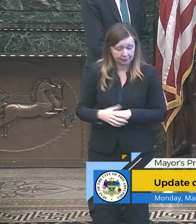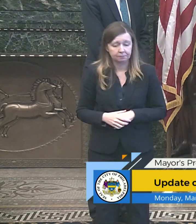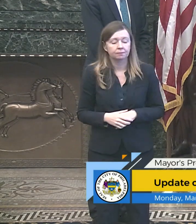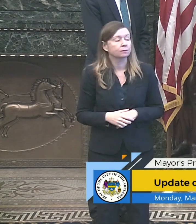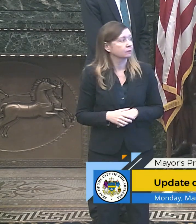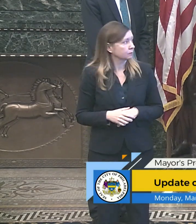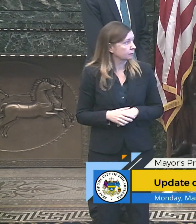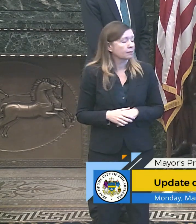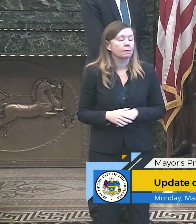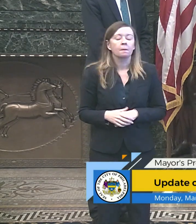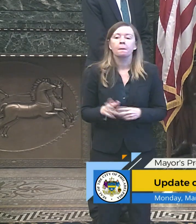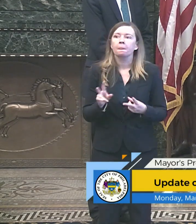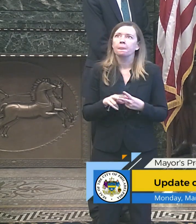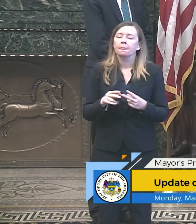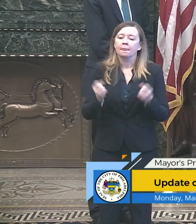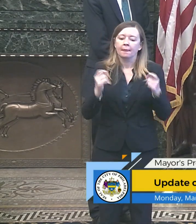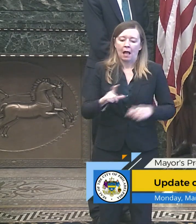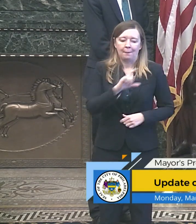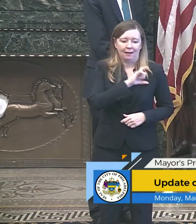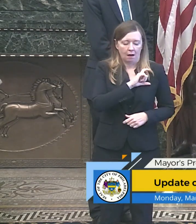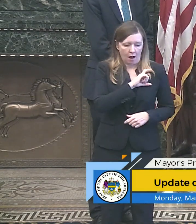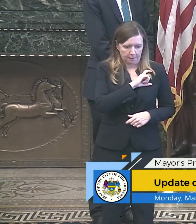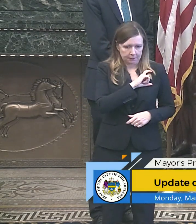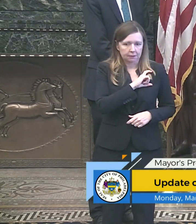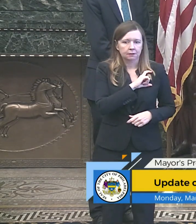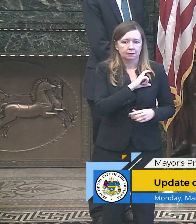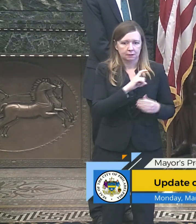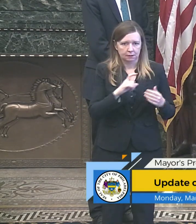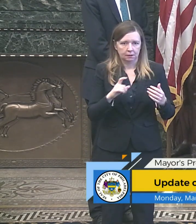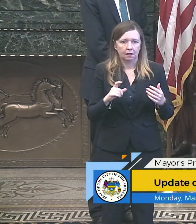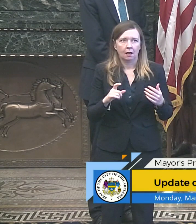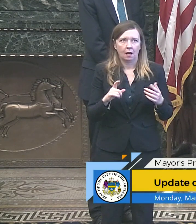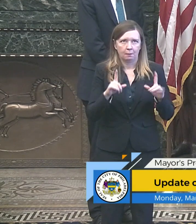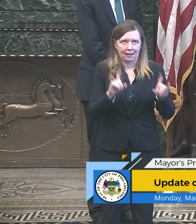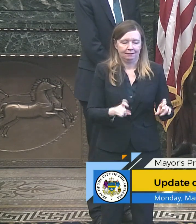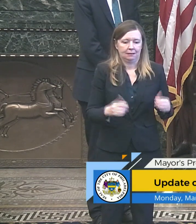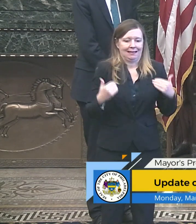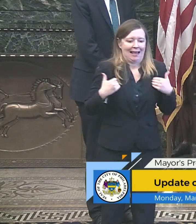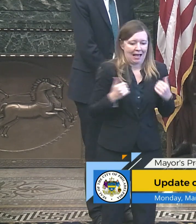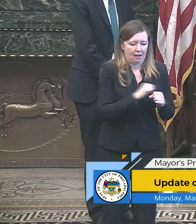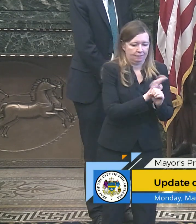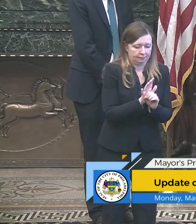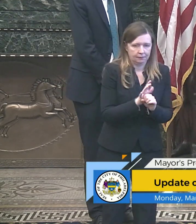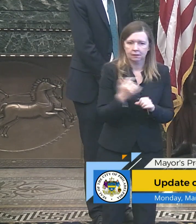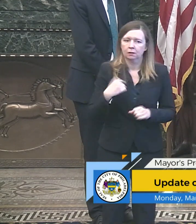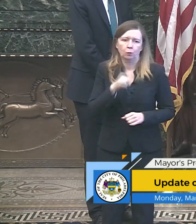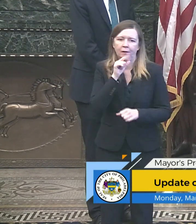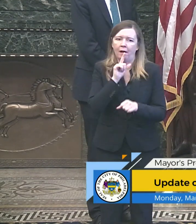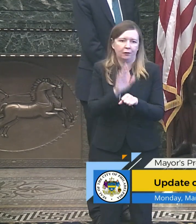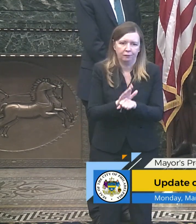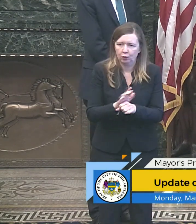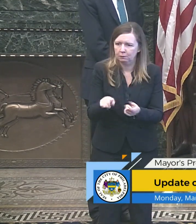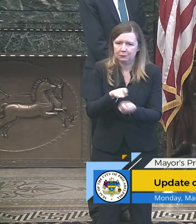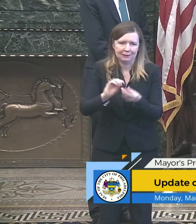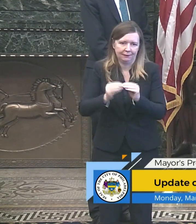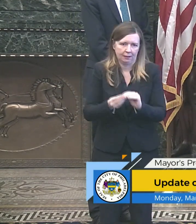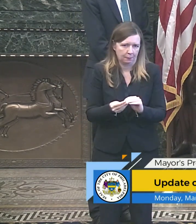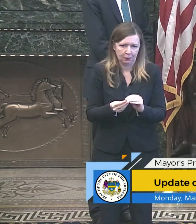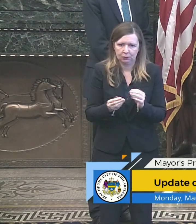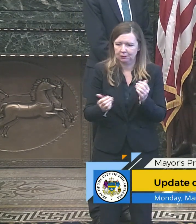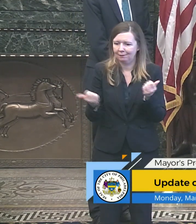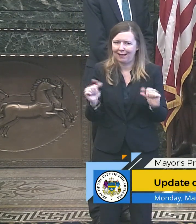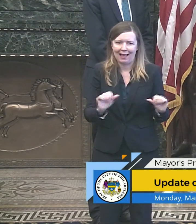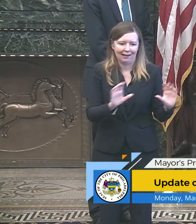I believe you asked how many cops, meaning police officers, have tested positive. As we've said, we're not going to confirm specific numbers of